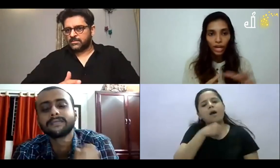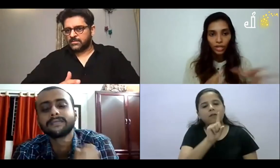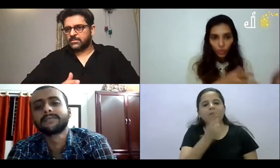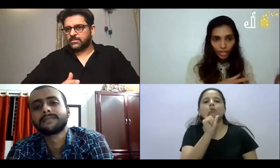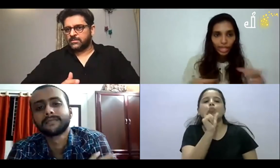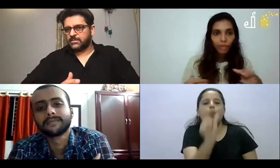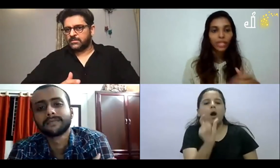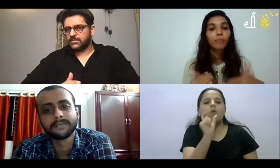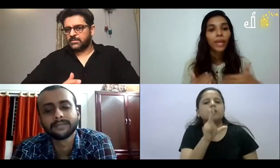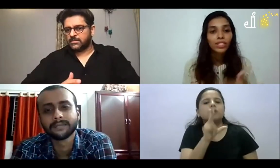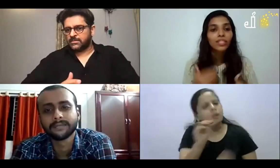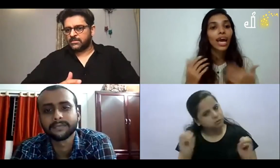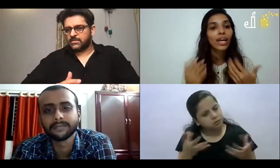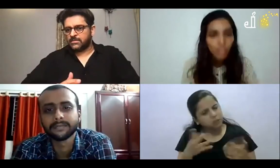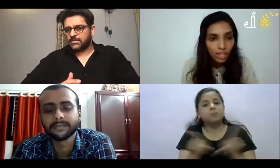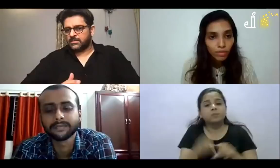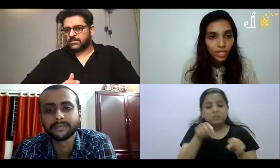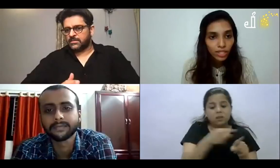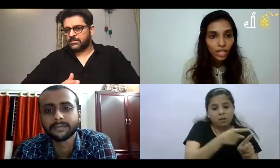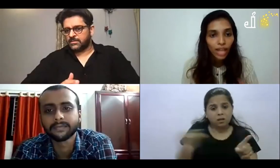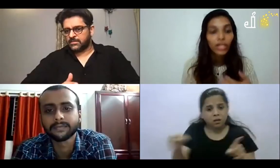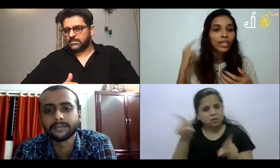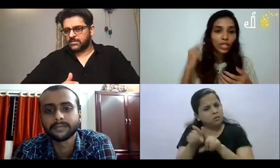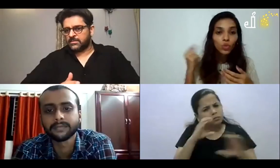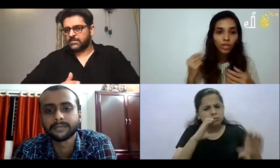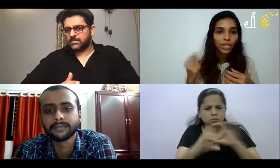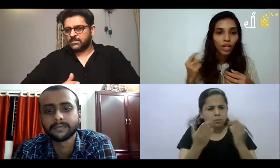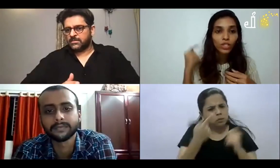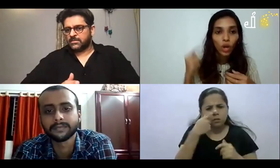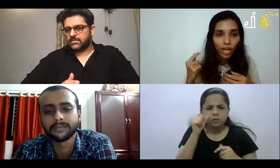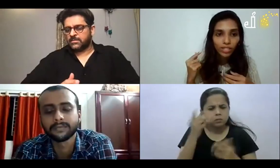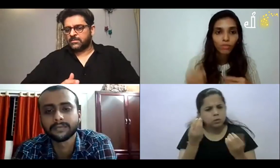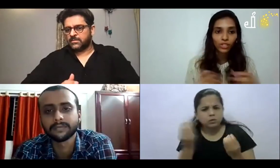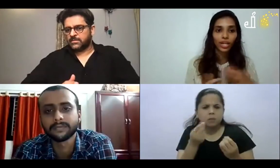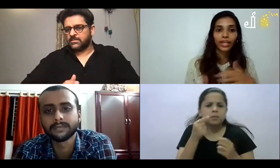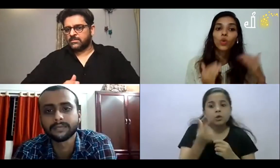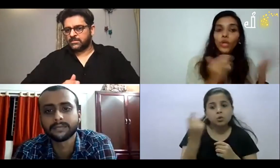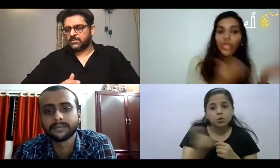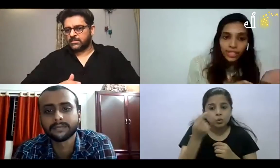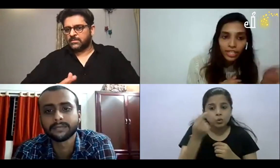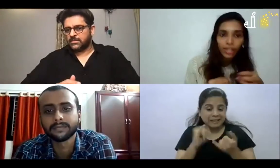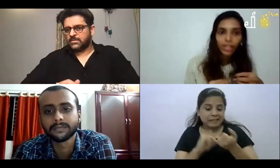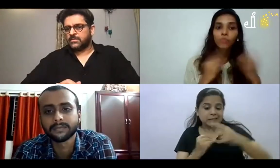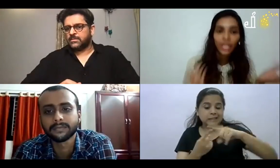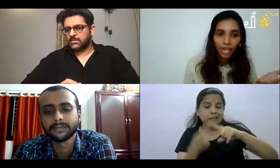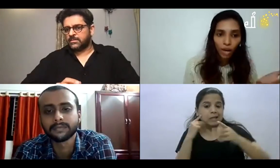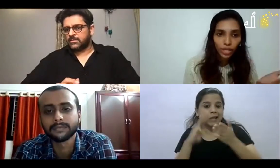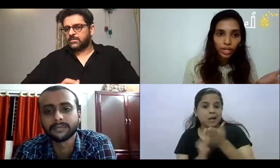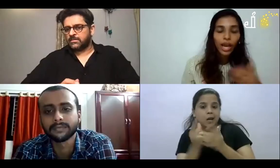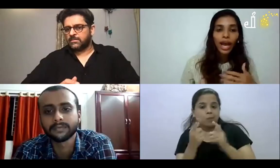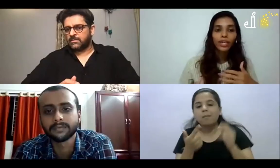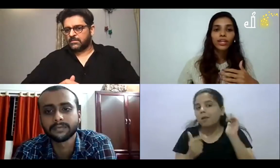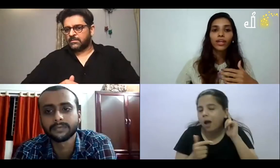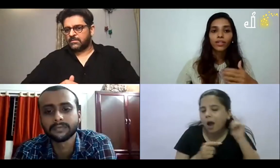So during that period, the parents can still communicate. The child can do something called as conga stimulation, like go near the ear and speak